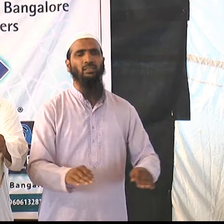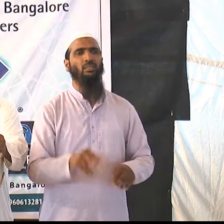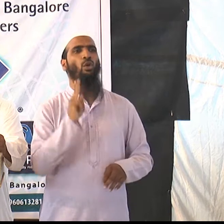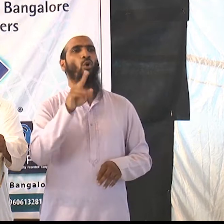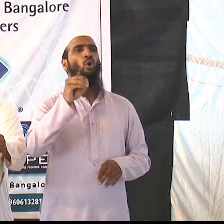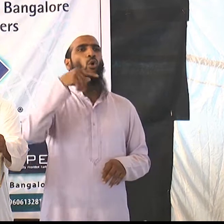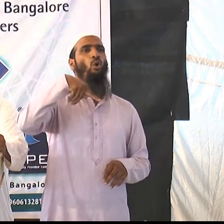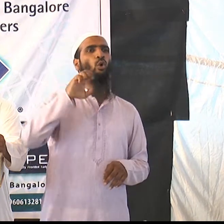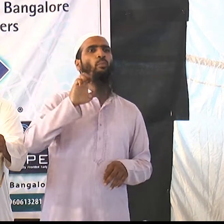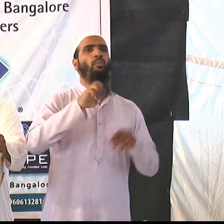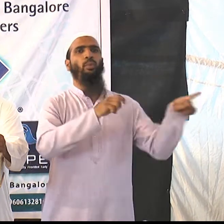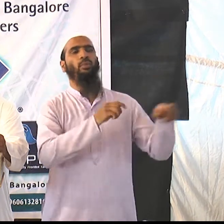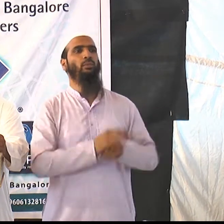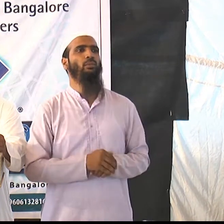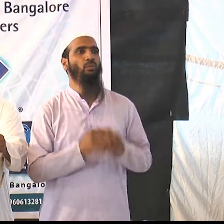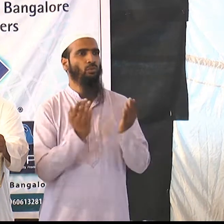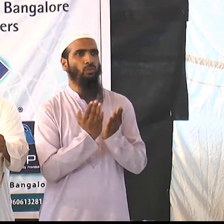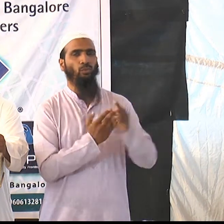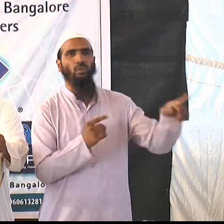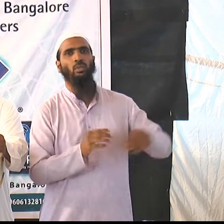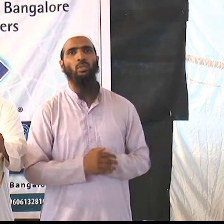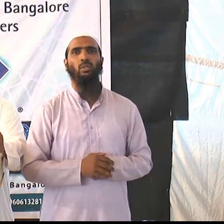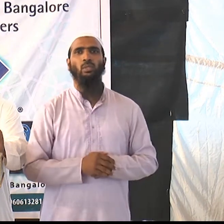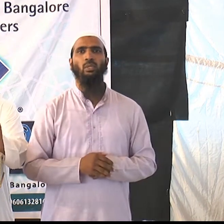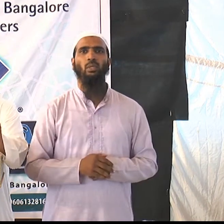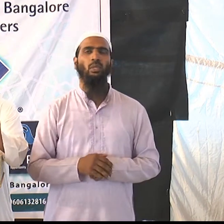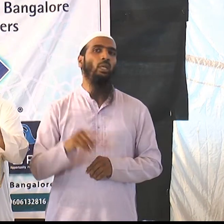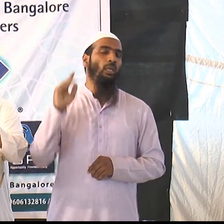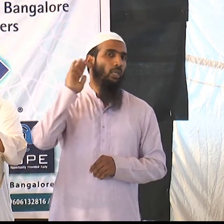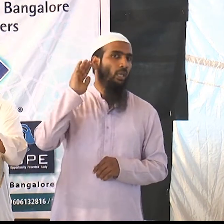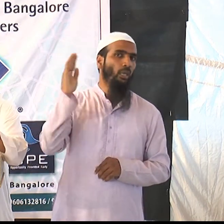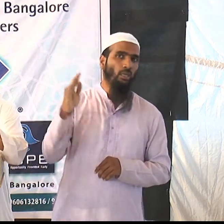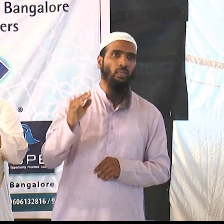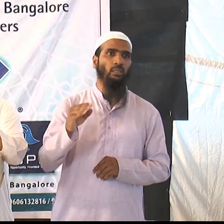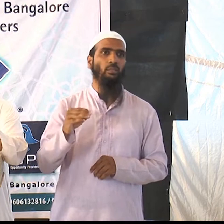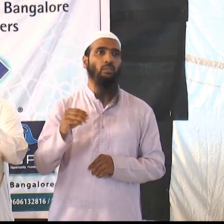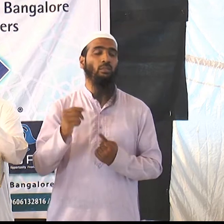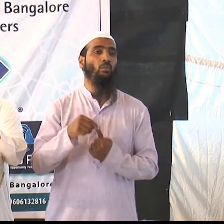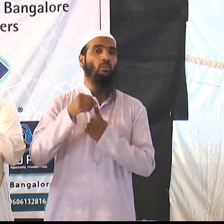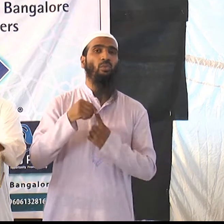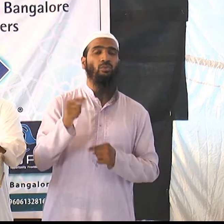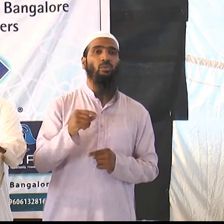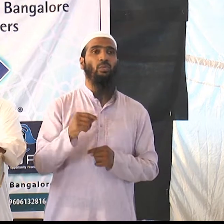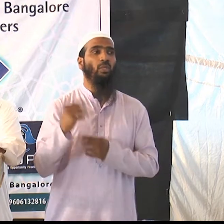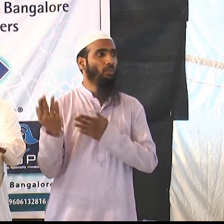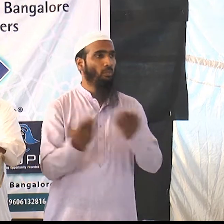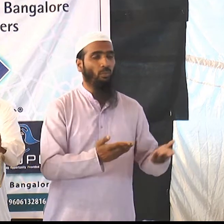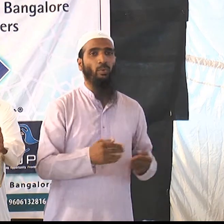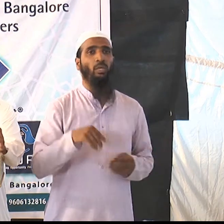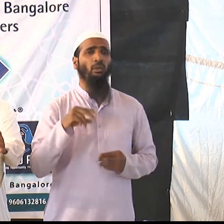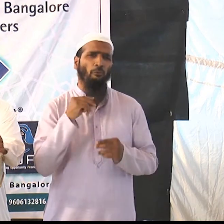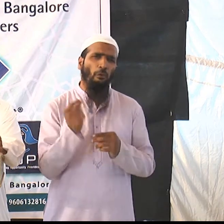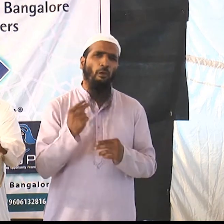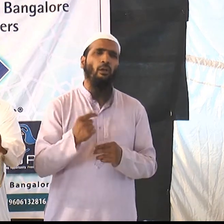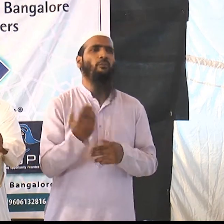which is called as HOPE. Expanded is Hearing Opportunity Provided Early. This